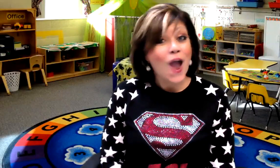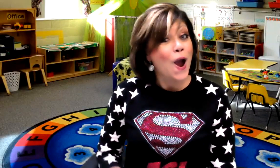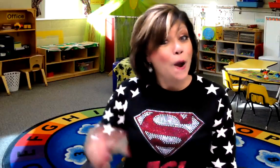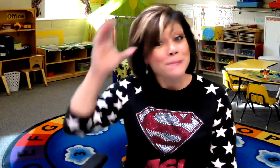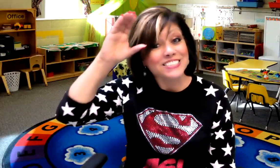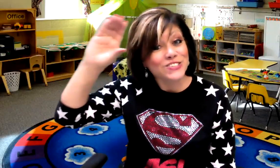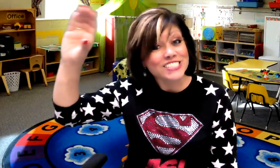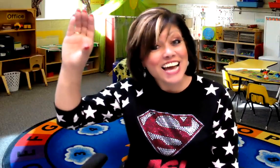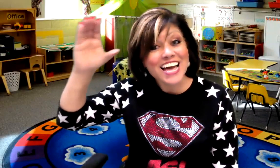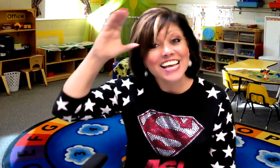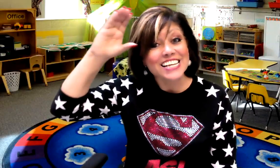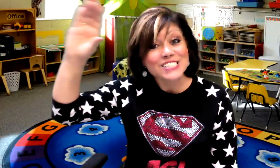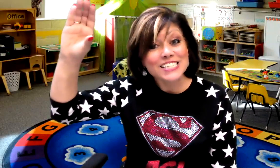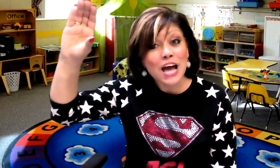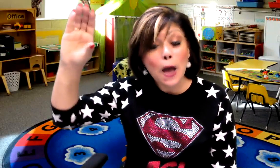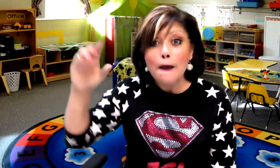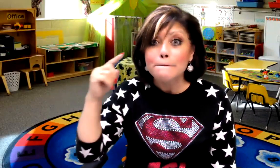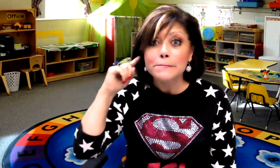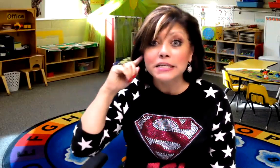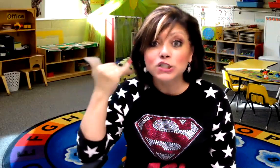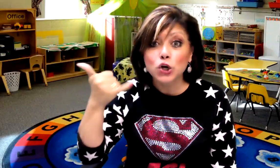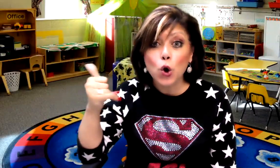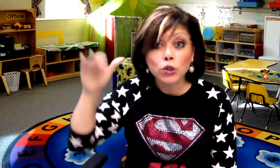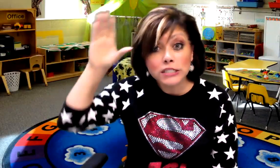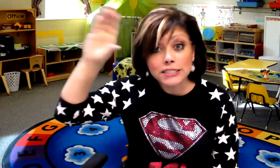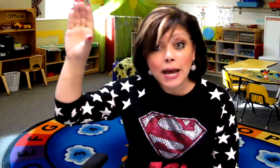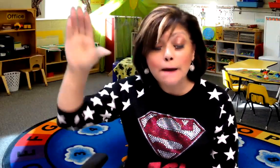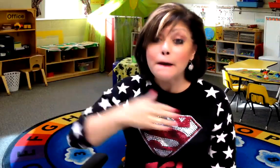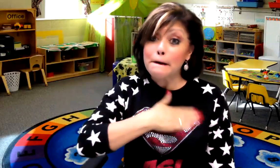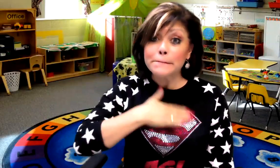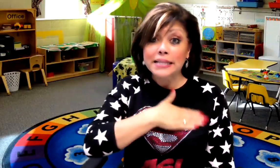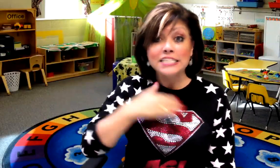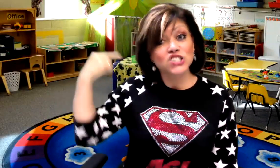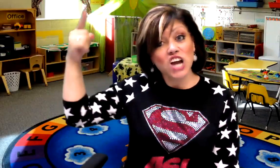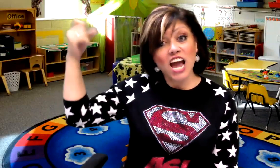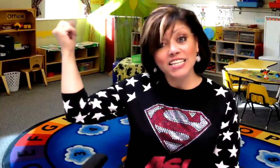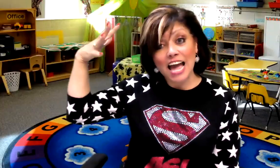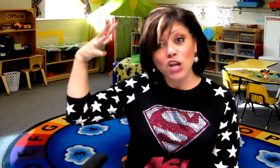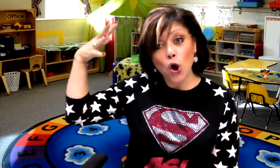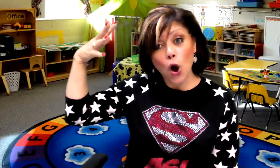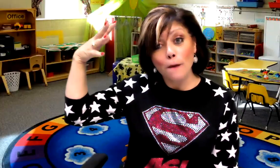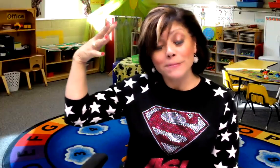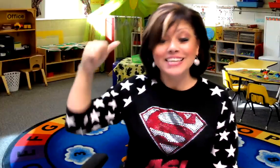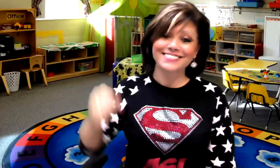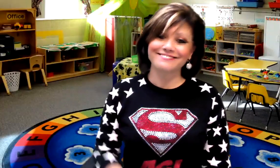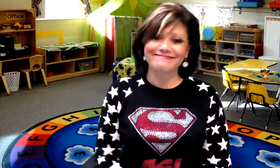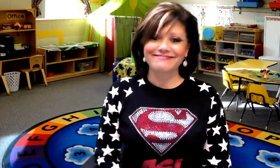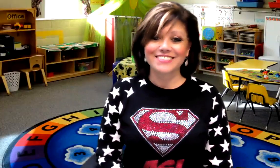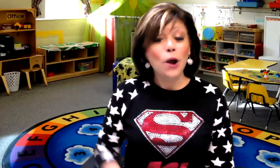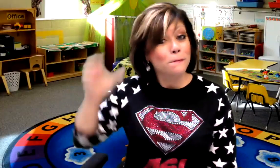Oh, Mr. Sun, Sun, Mr. Golden Sun, please shine down on me. Oh,